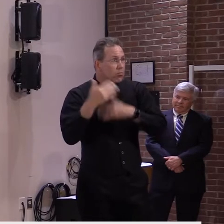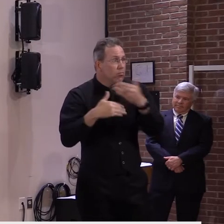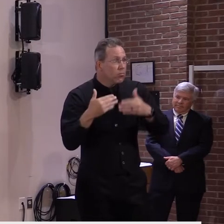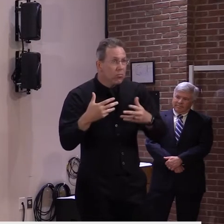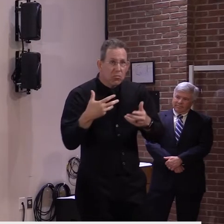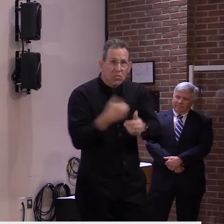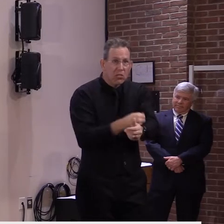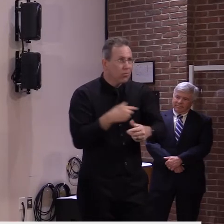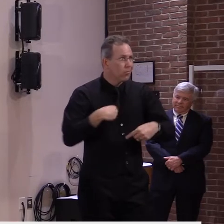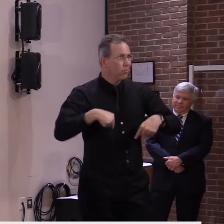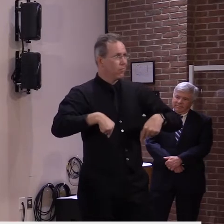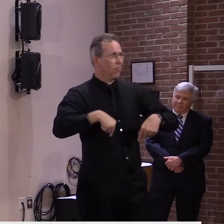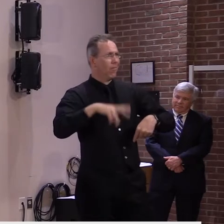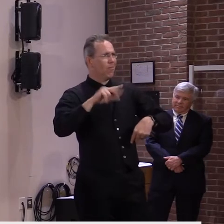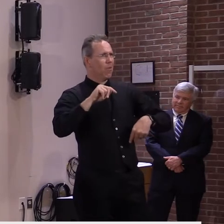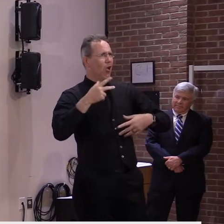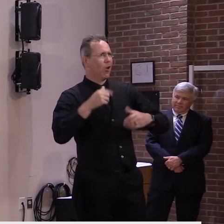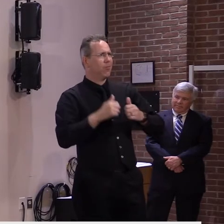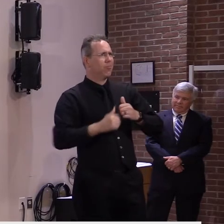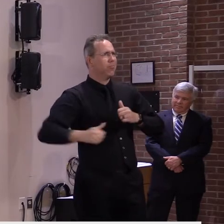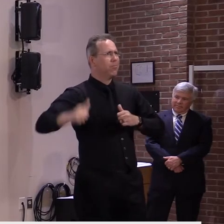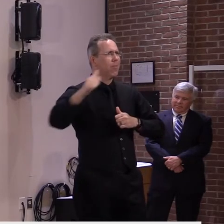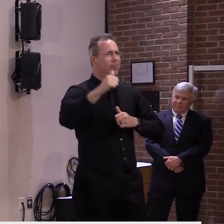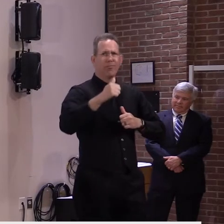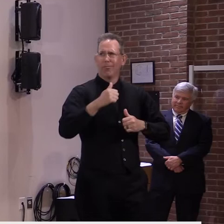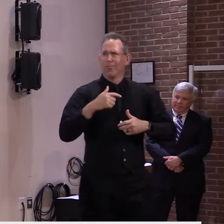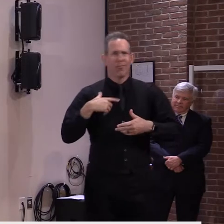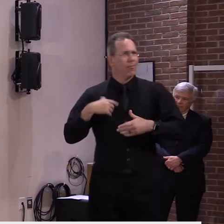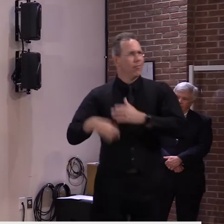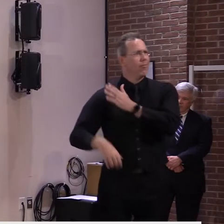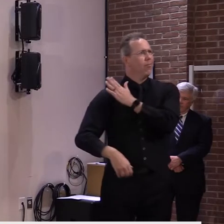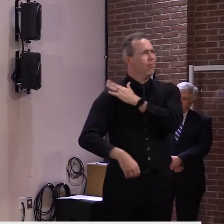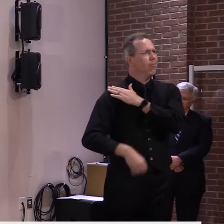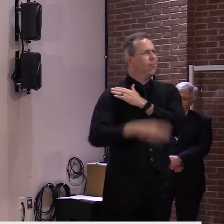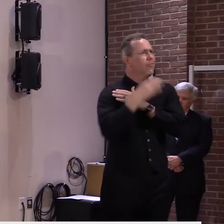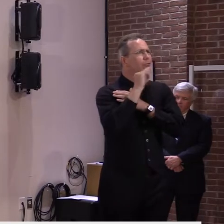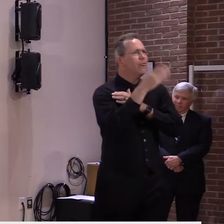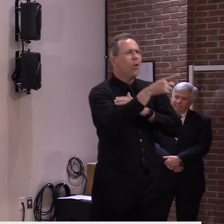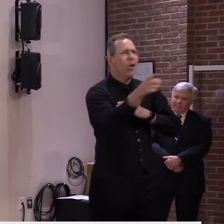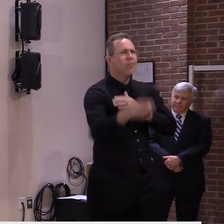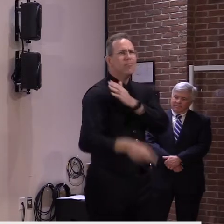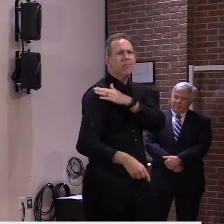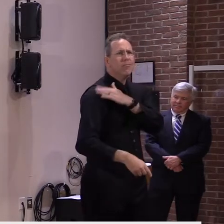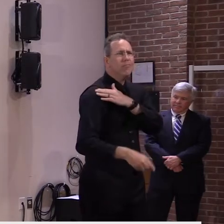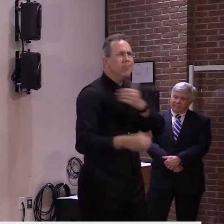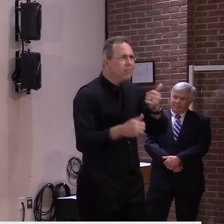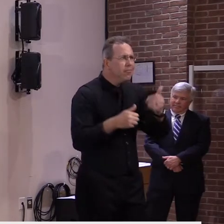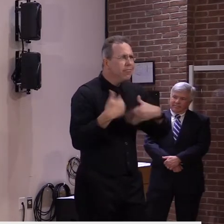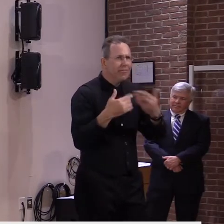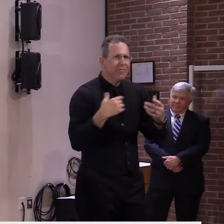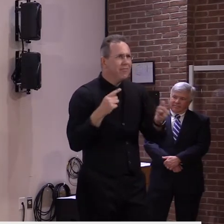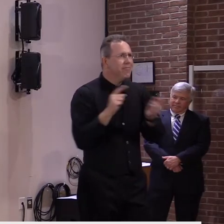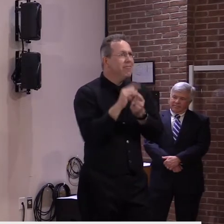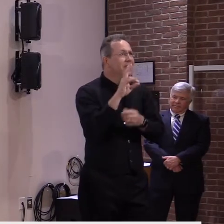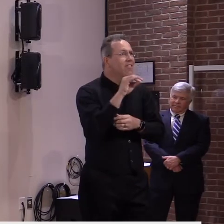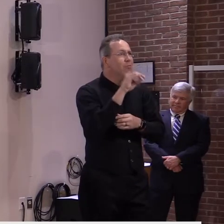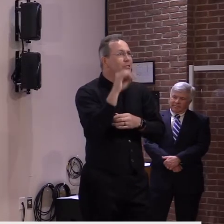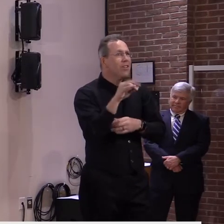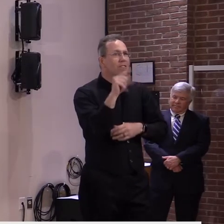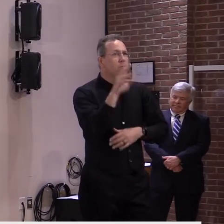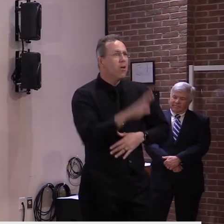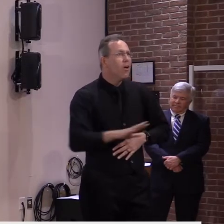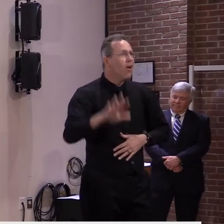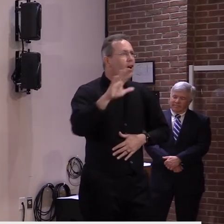we've already pretty much hit 70% of the whole population. So we'll far exceed his goal.